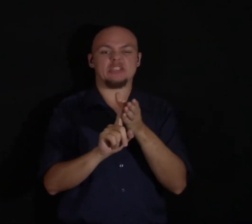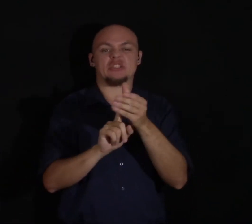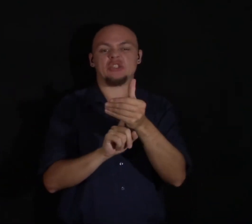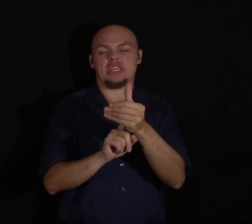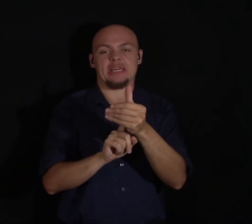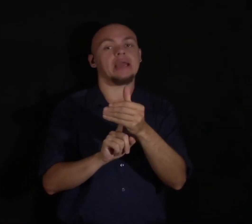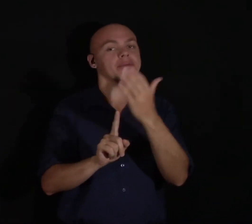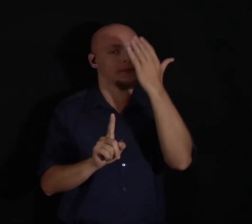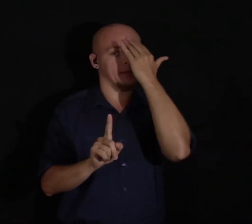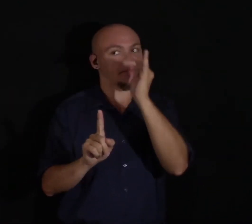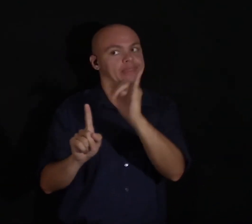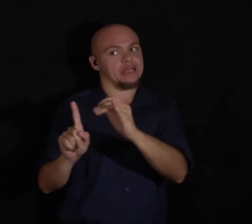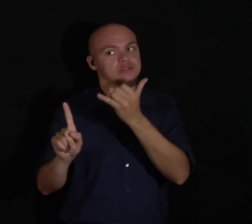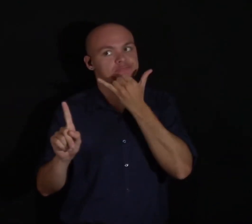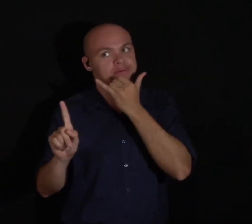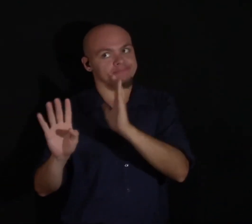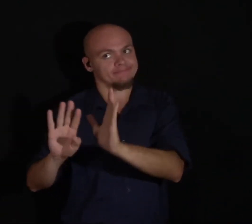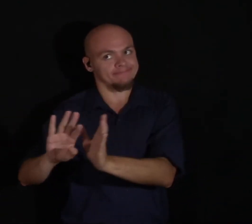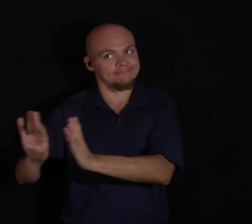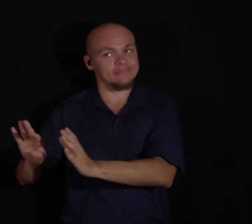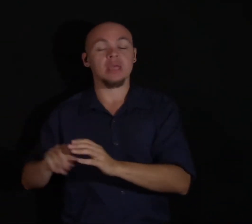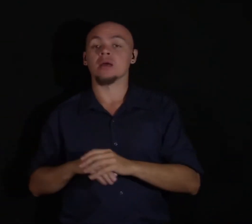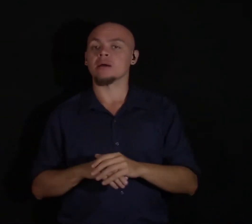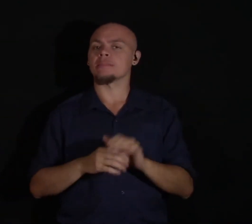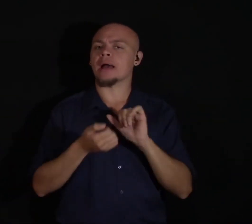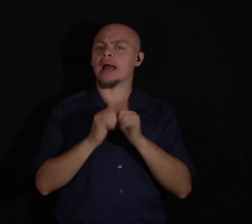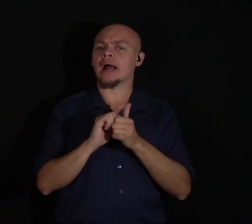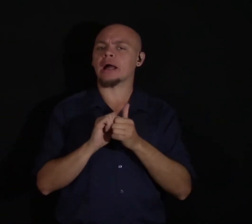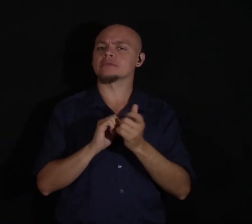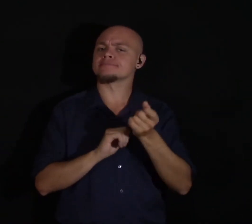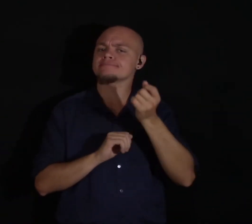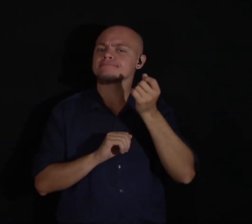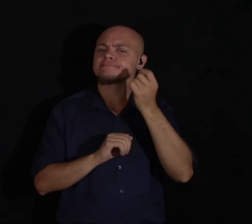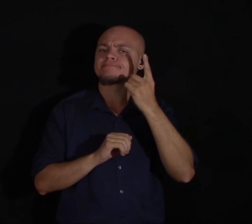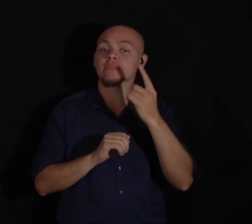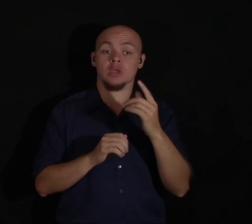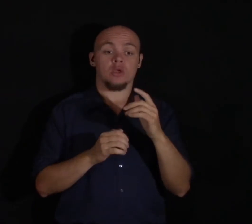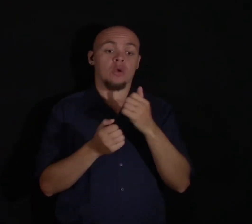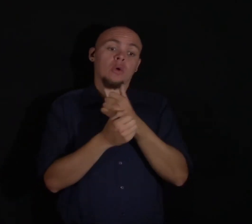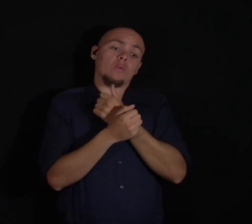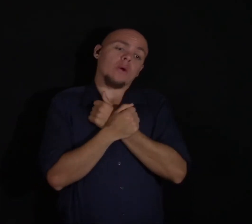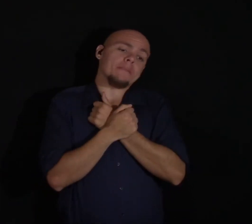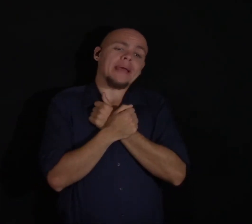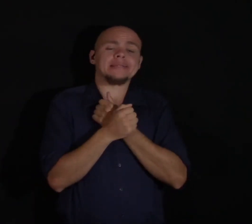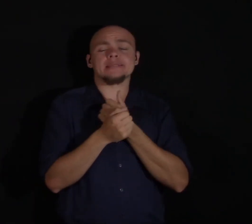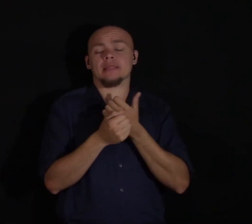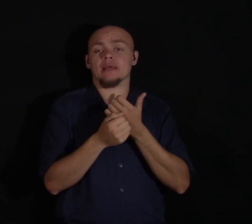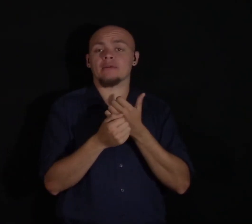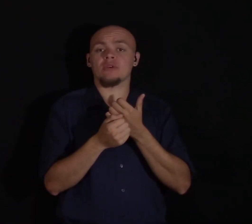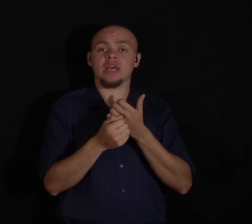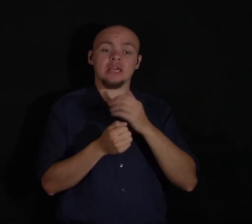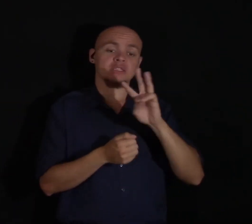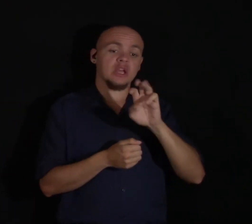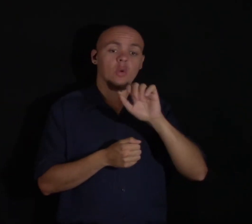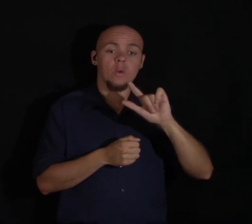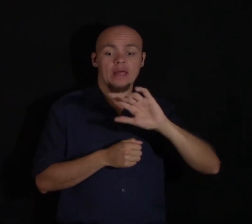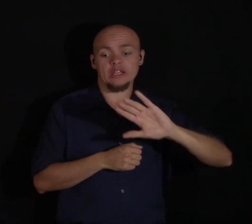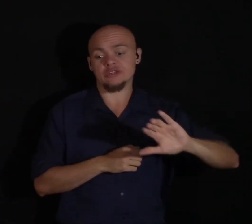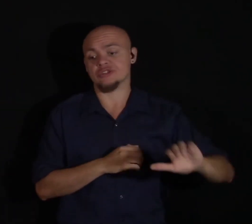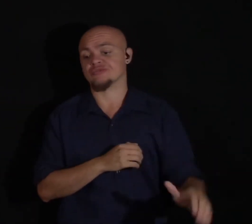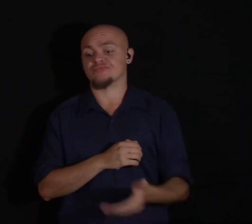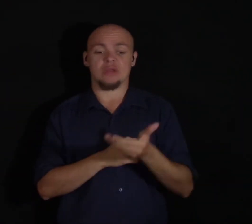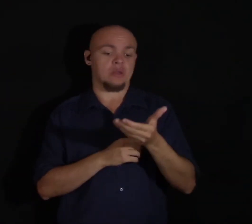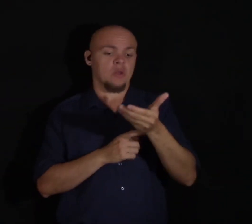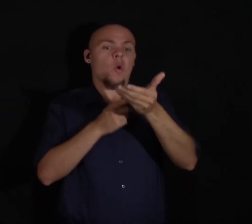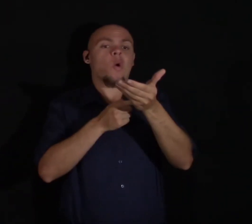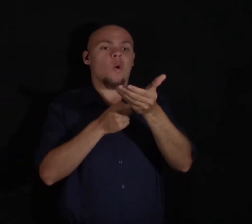But how does that work? I mean, society kind of views romantic love as a well, and you scrape the bottom of it, and that's it, that's all your